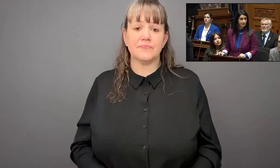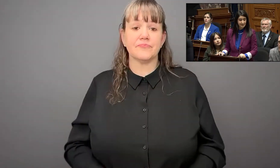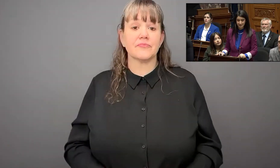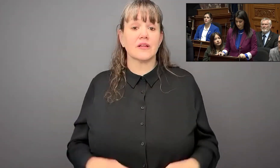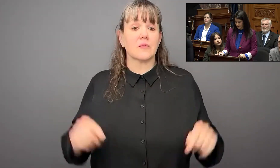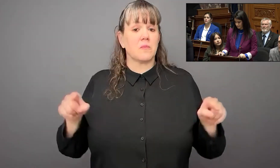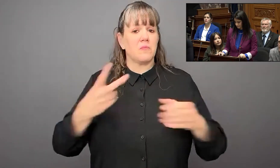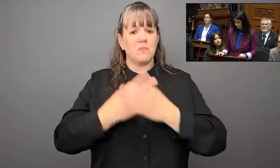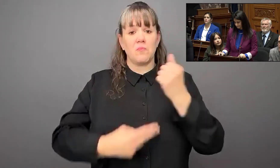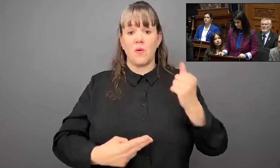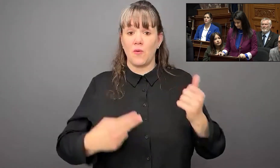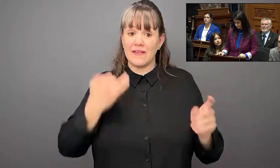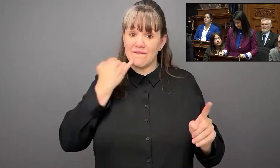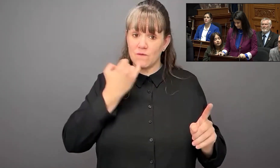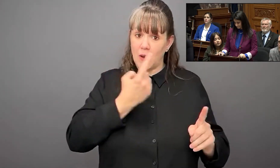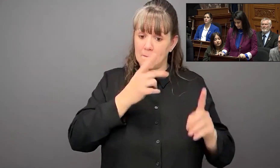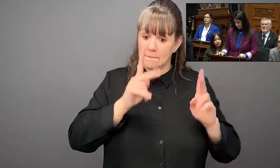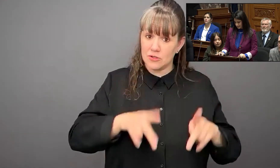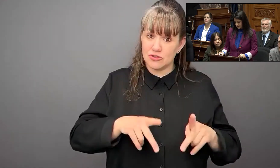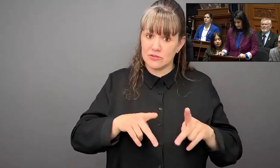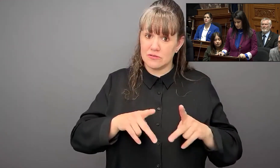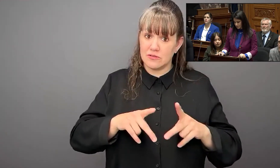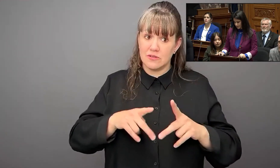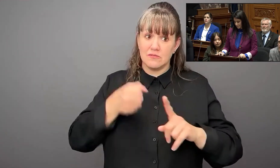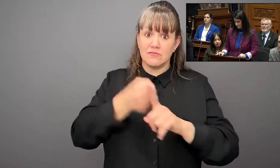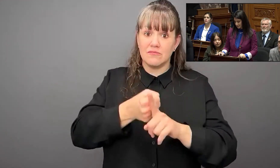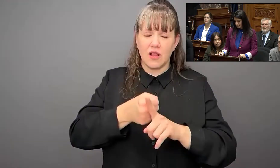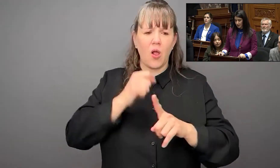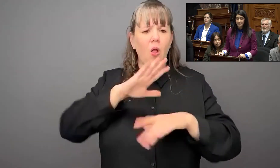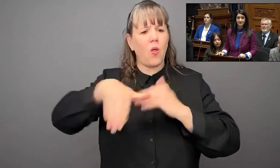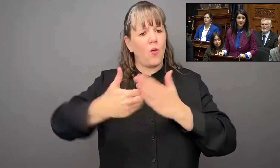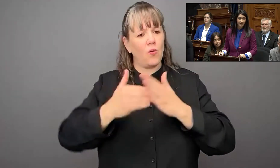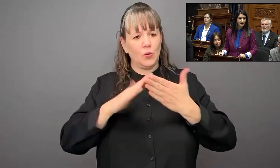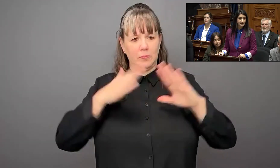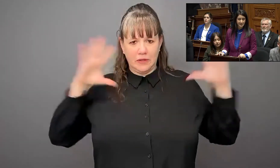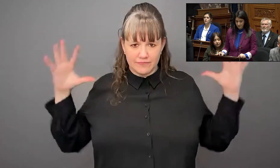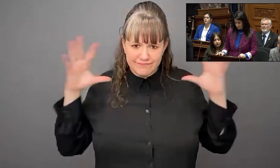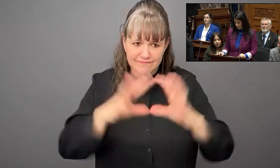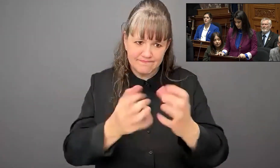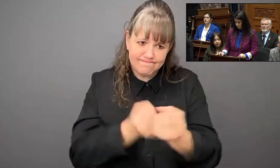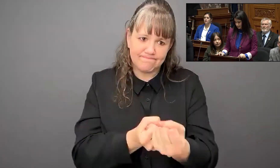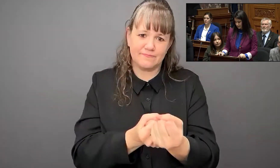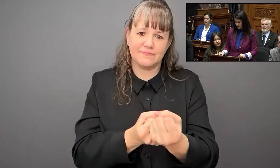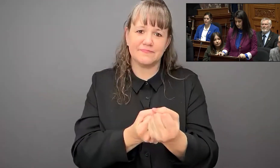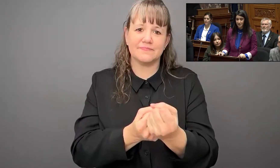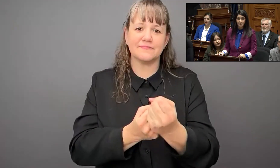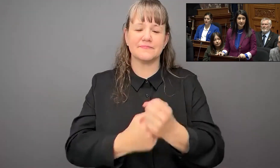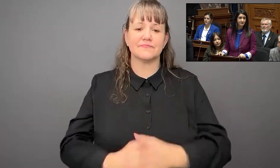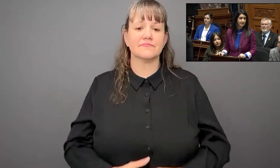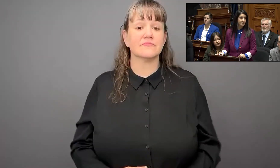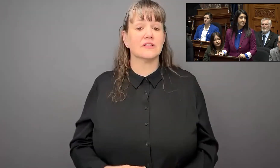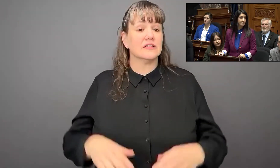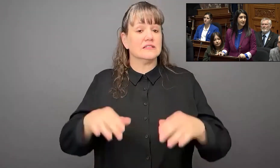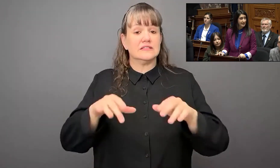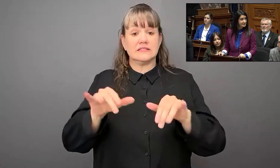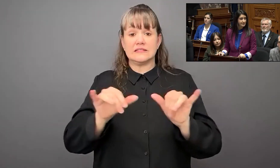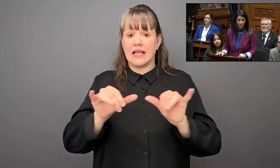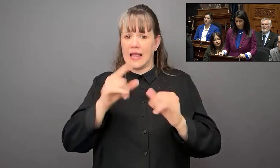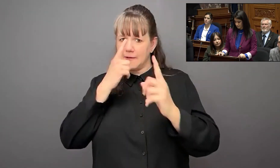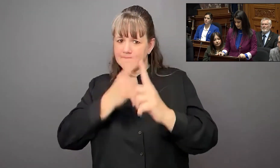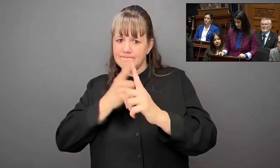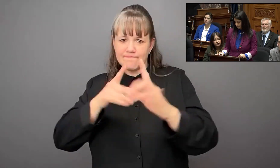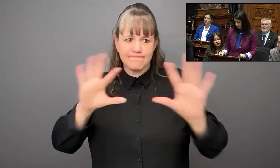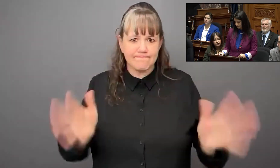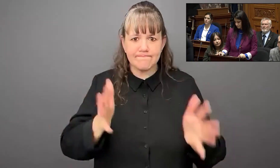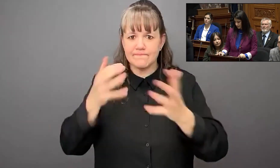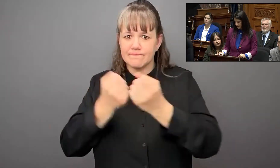community must step in. This shared commitment to uplifting others is a powerful connection between the Filipino and Sikh